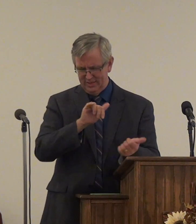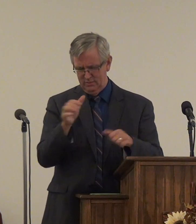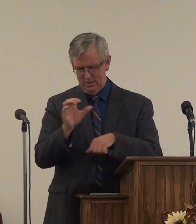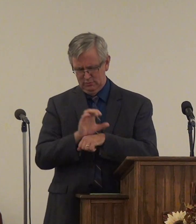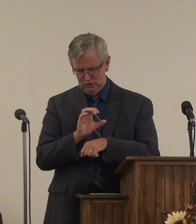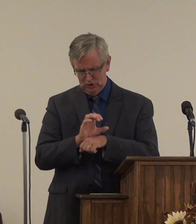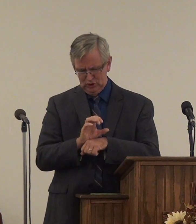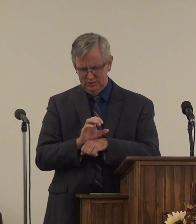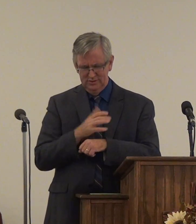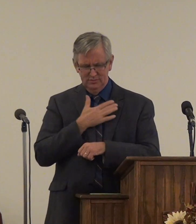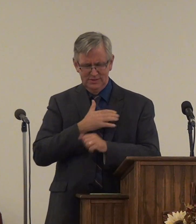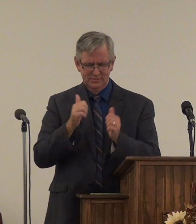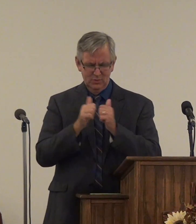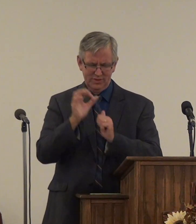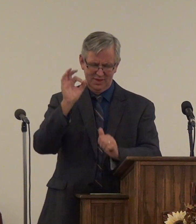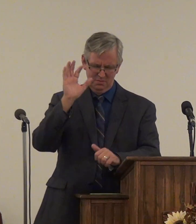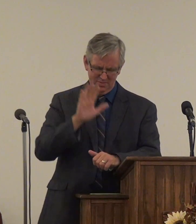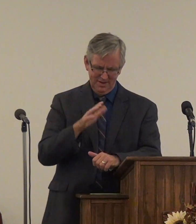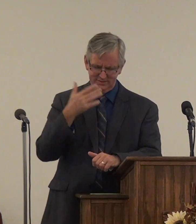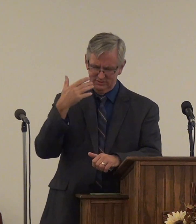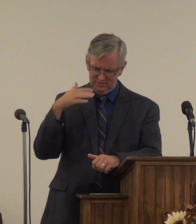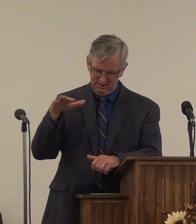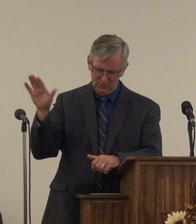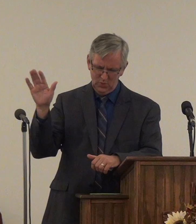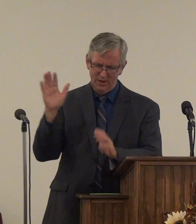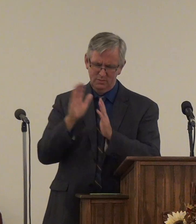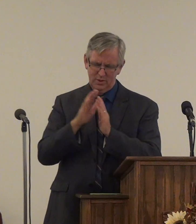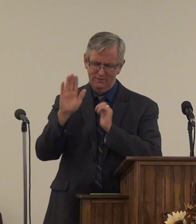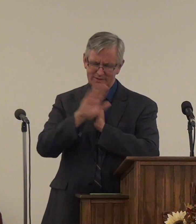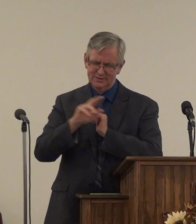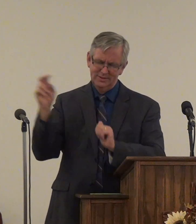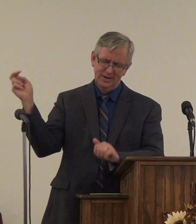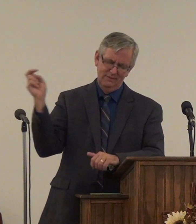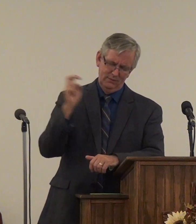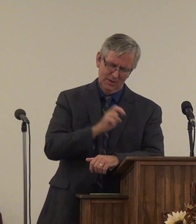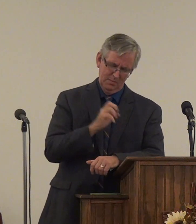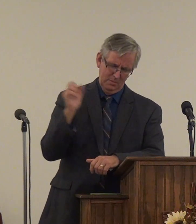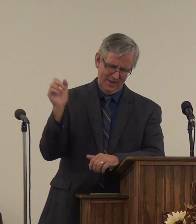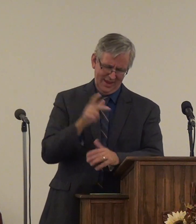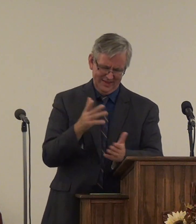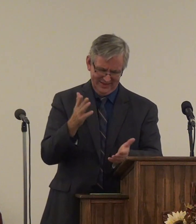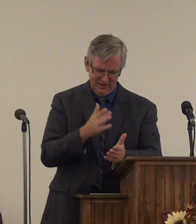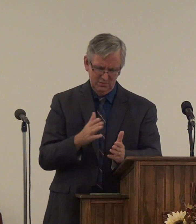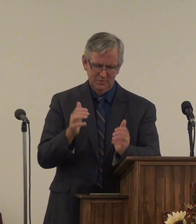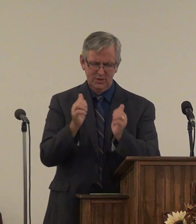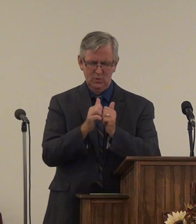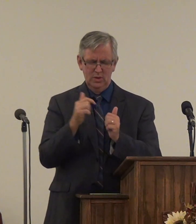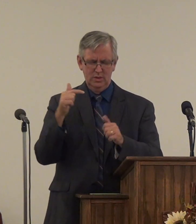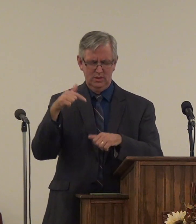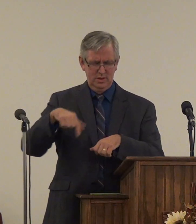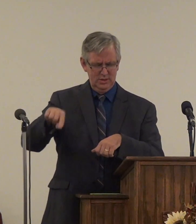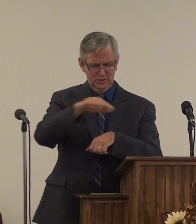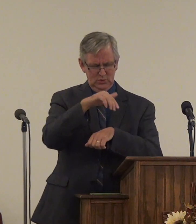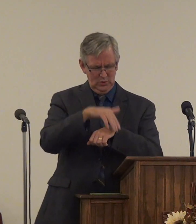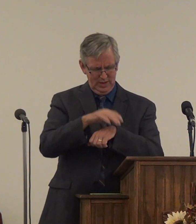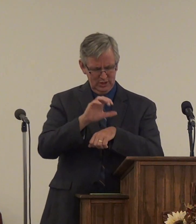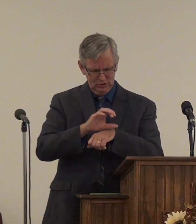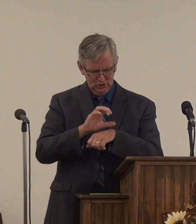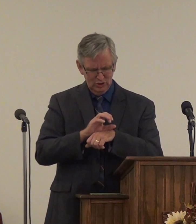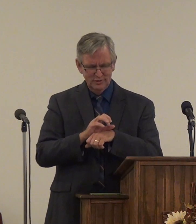Lake Valley Baptist Church. Lord, I pray that you'll be with the pastor as he's away and give him safety as he returns.